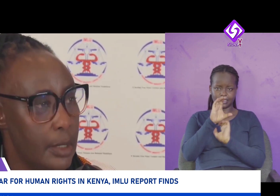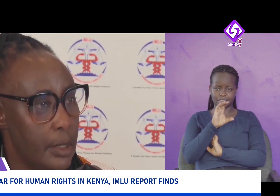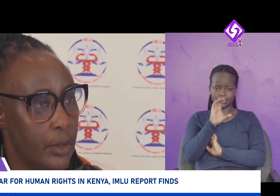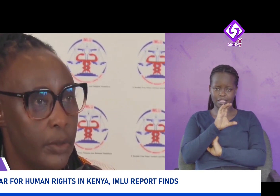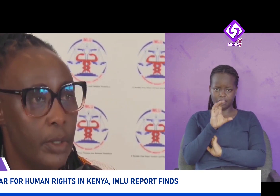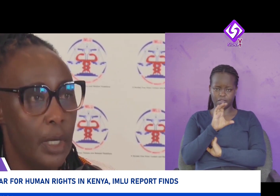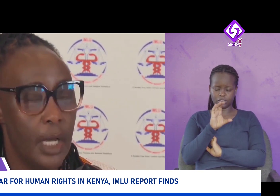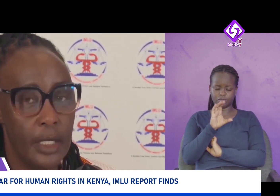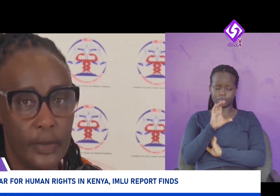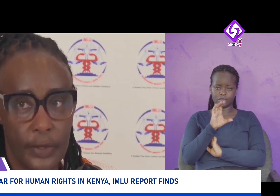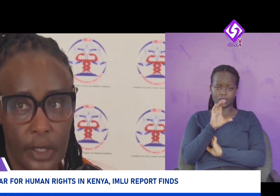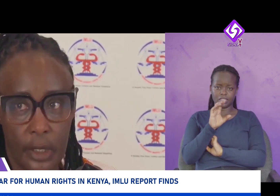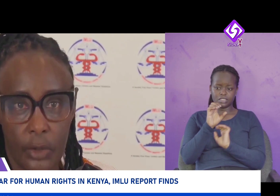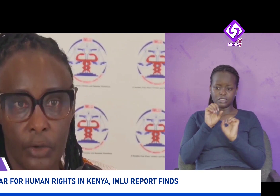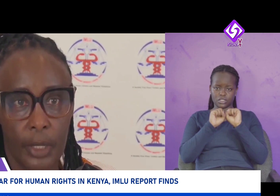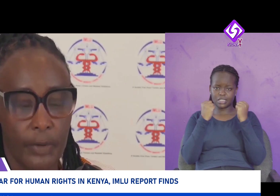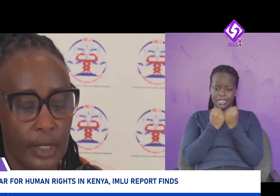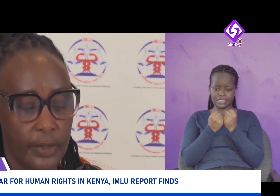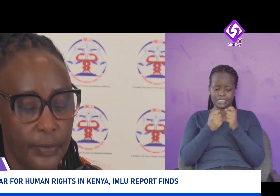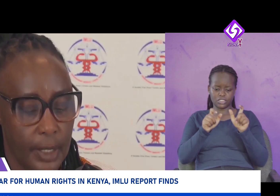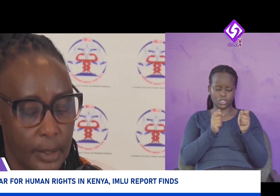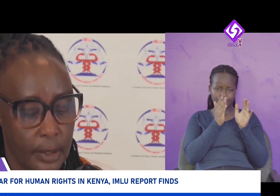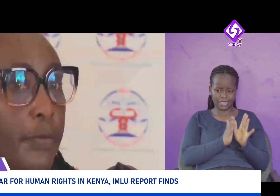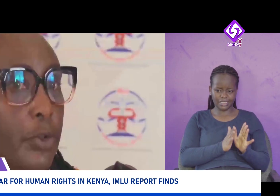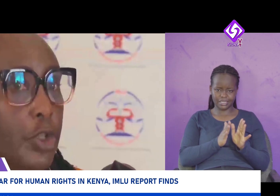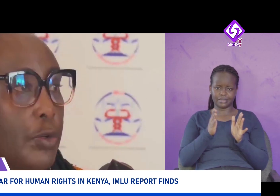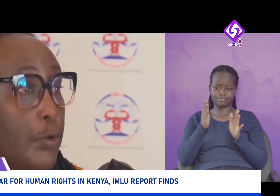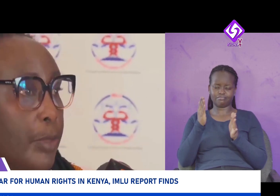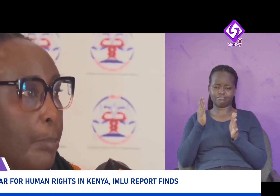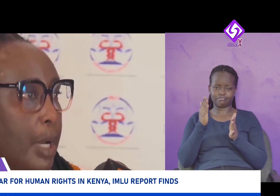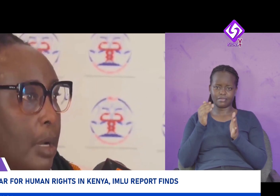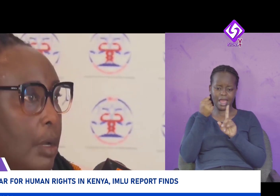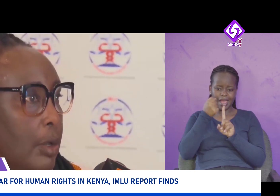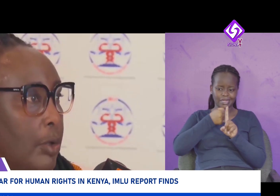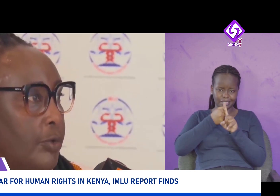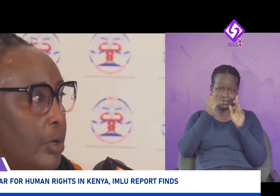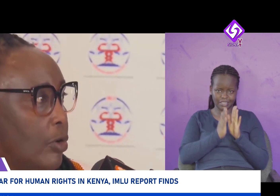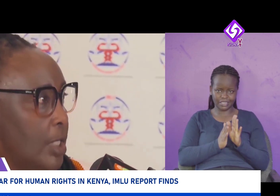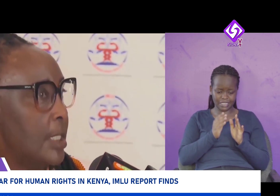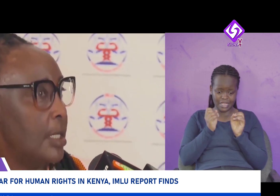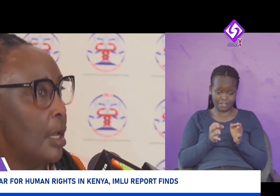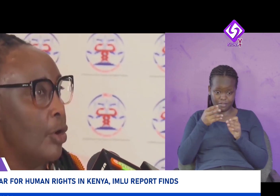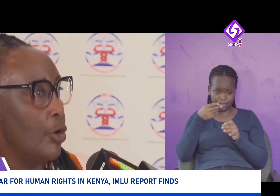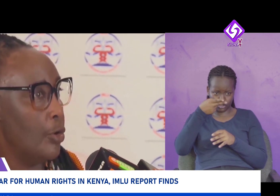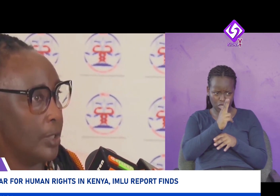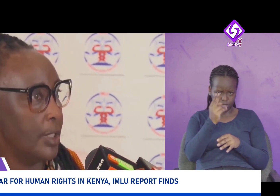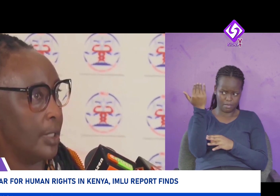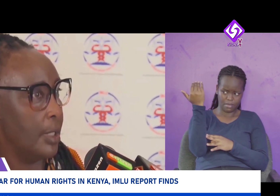journalists, on activists, on human rights defenders. If you're shot from the back, you're honestly not